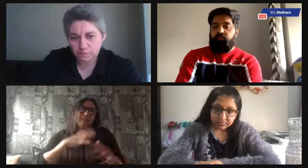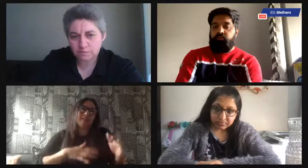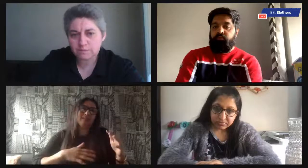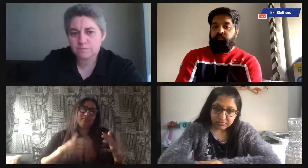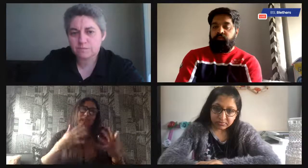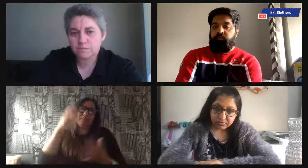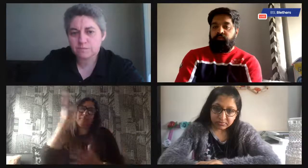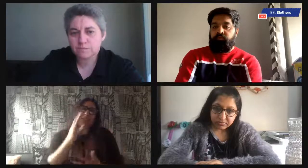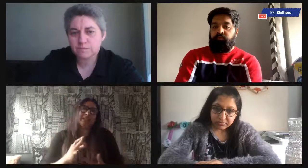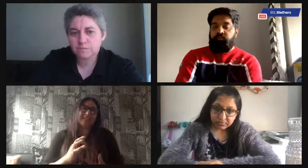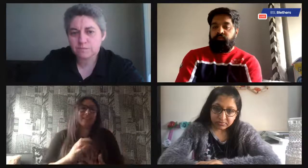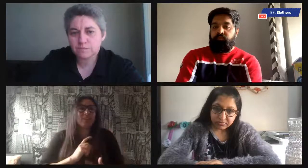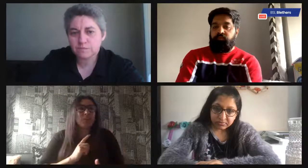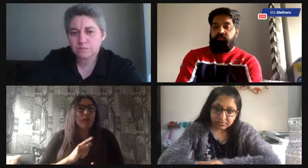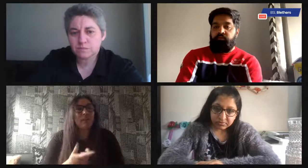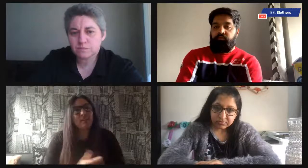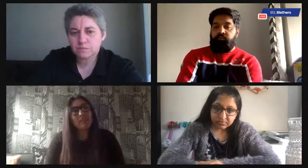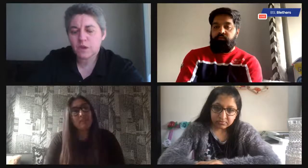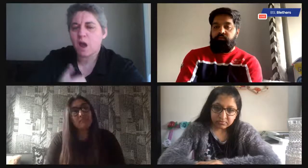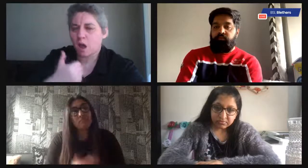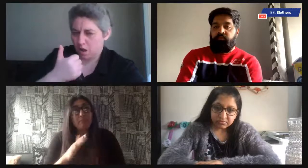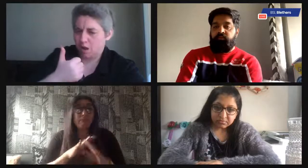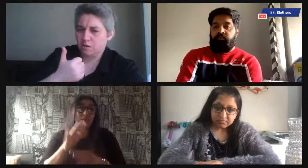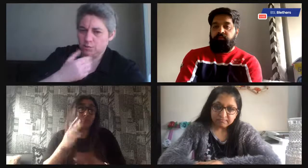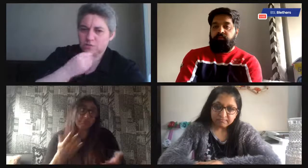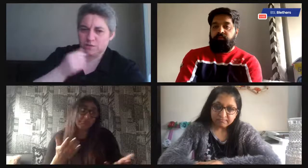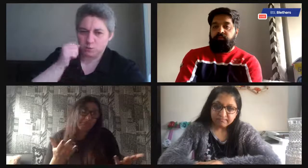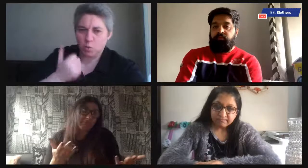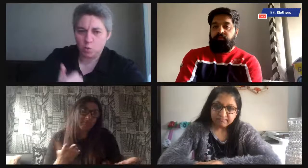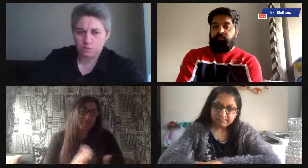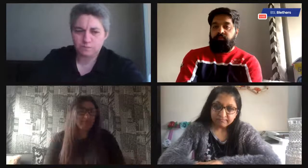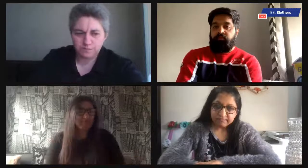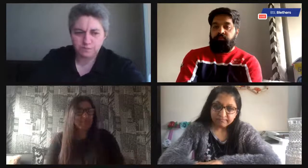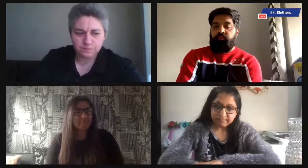community, and the percentage is quite high. And